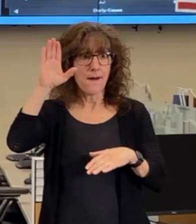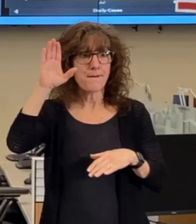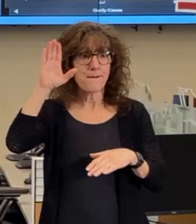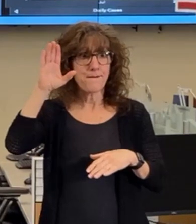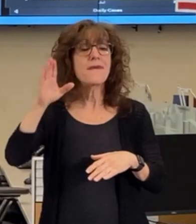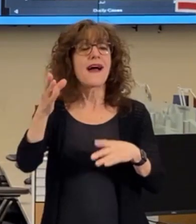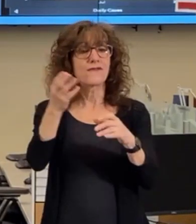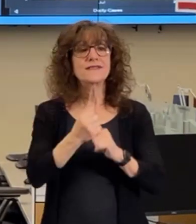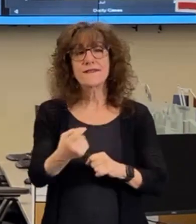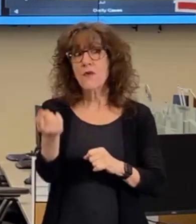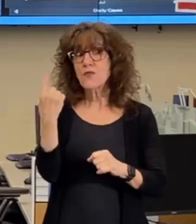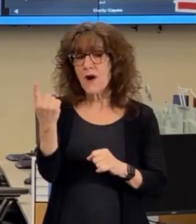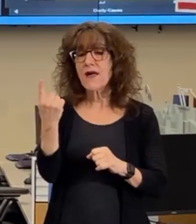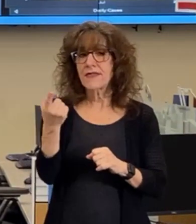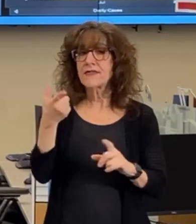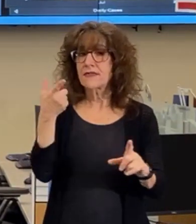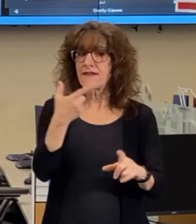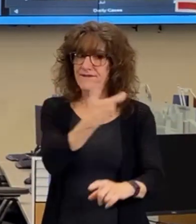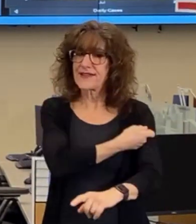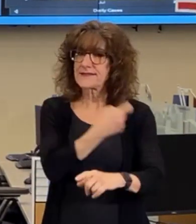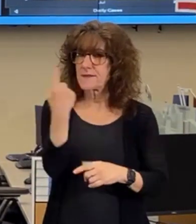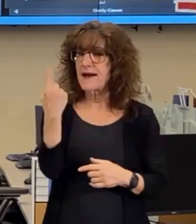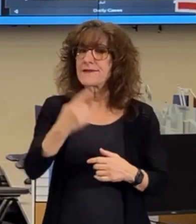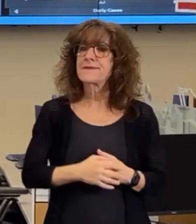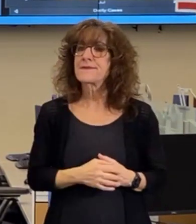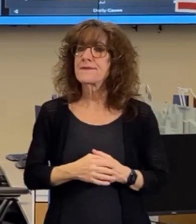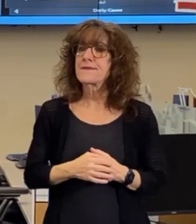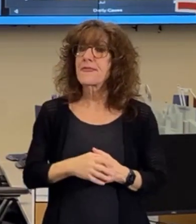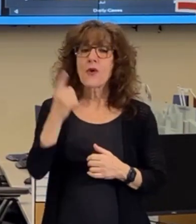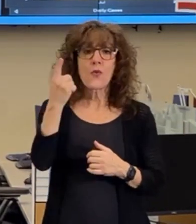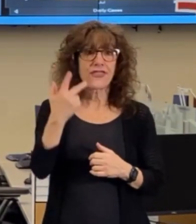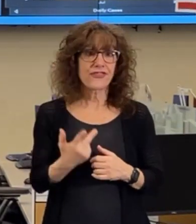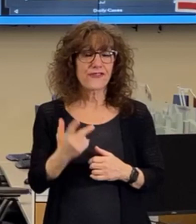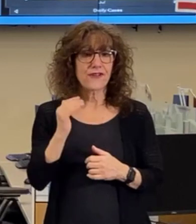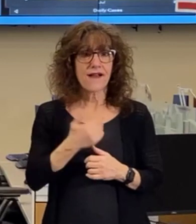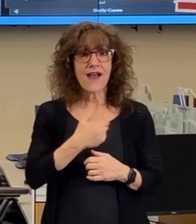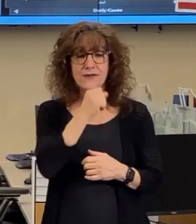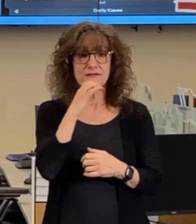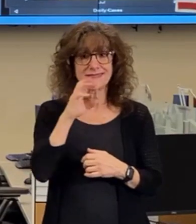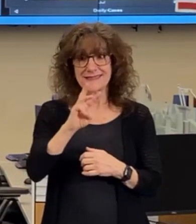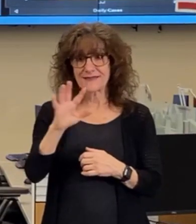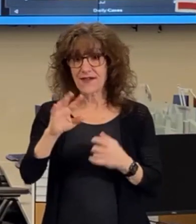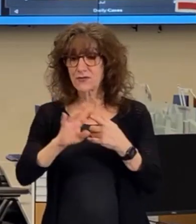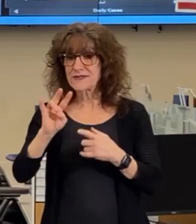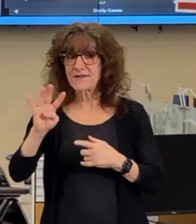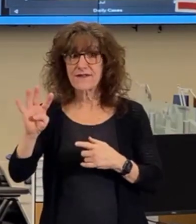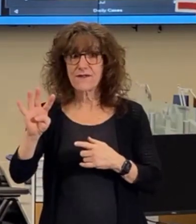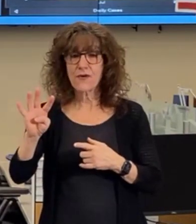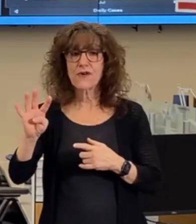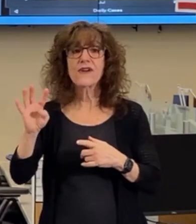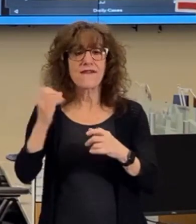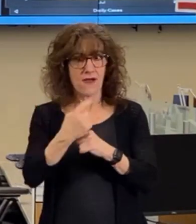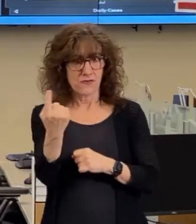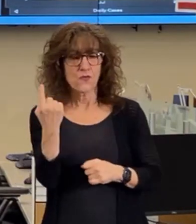have received at least 1 dose of vaccine. More than a third of our seniors 65 to 74 have received at least